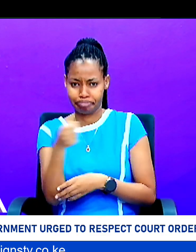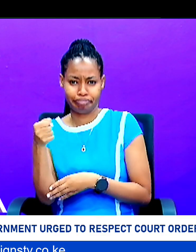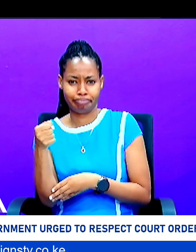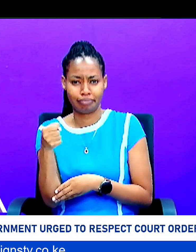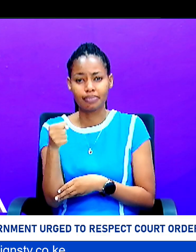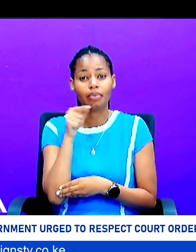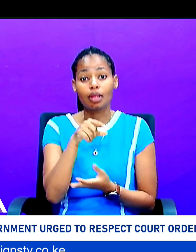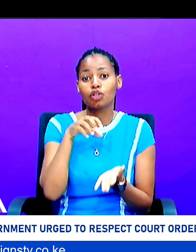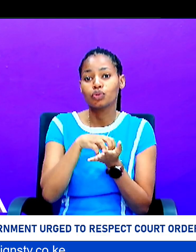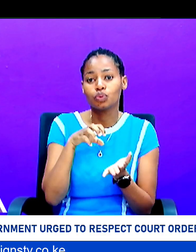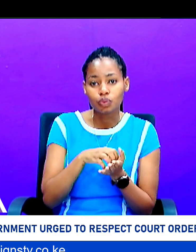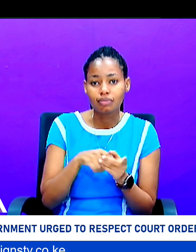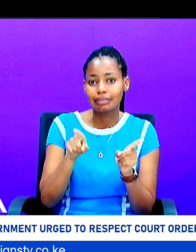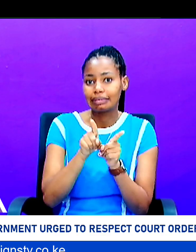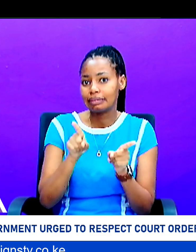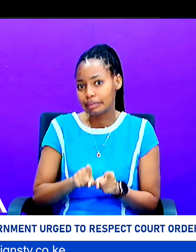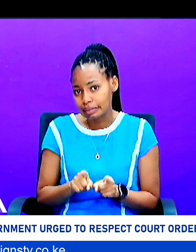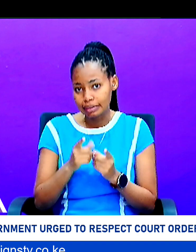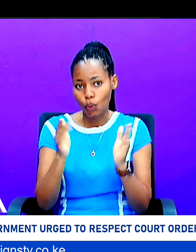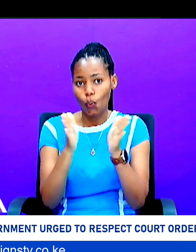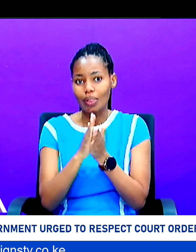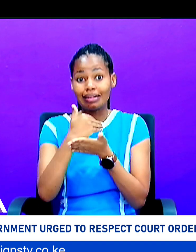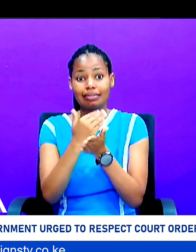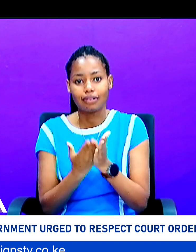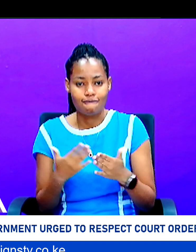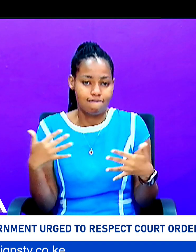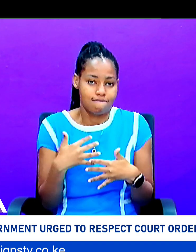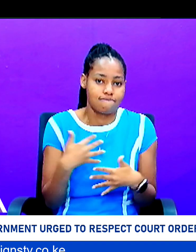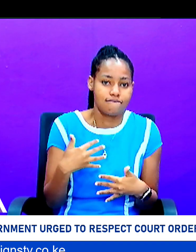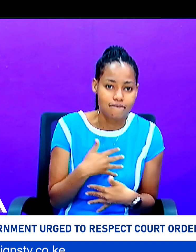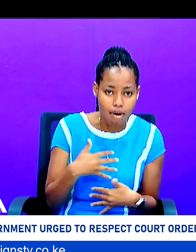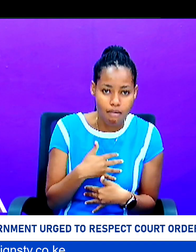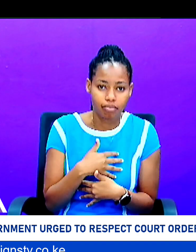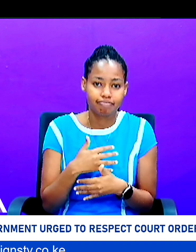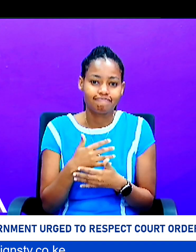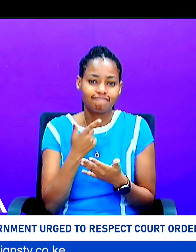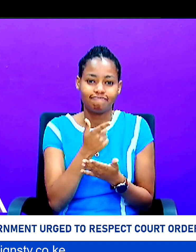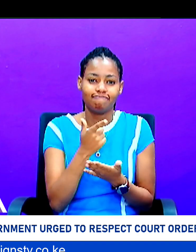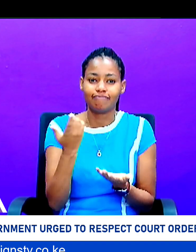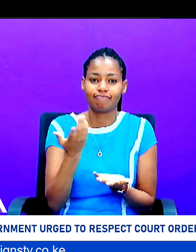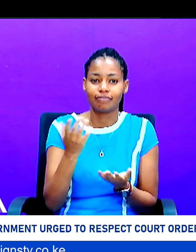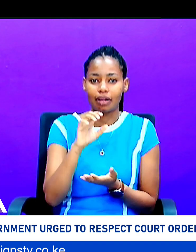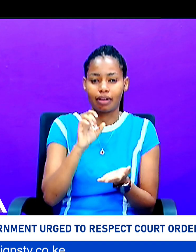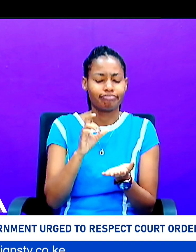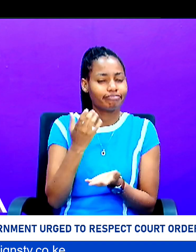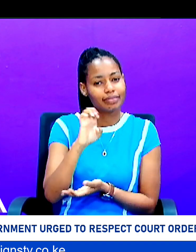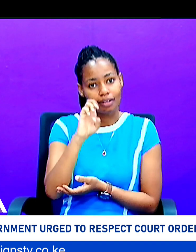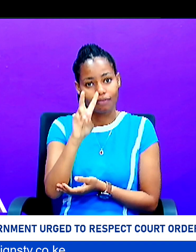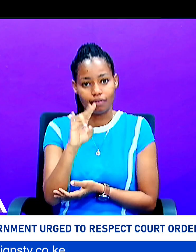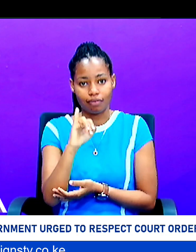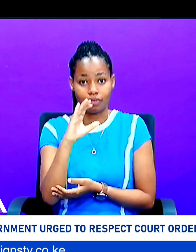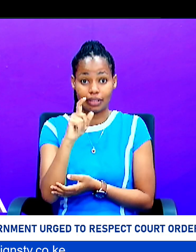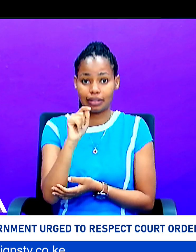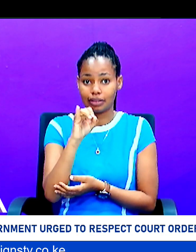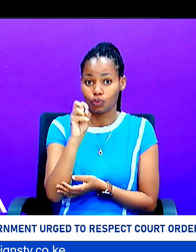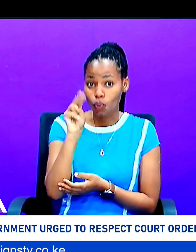The dispute has left many residents and stakeholders in a state of uncertainty, with some fearing